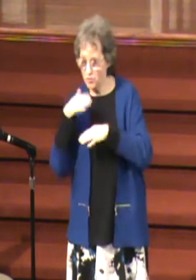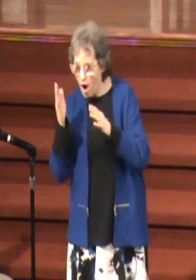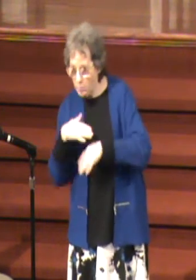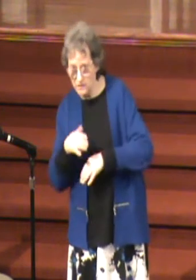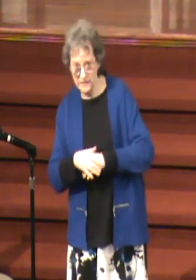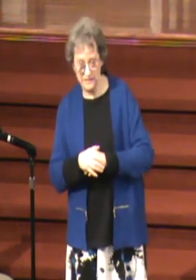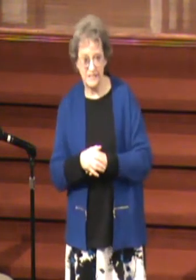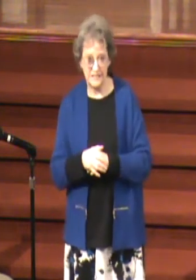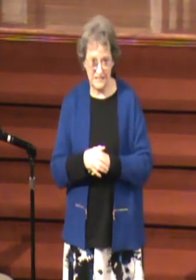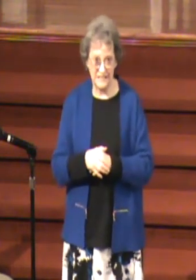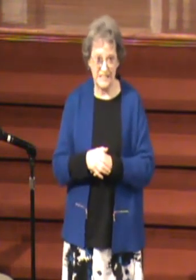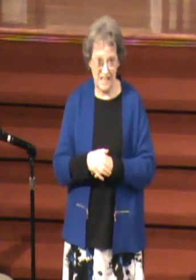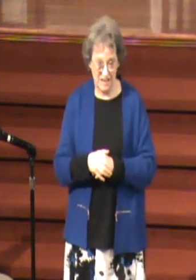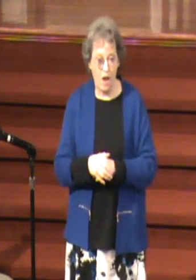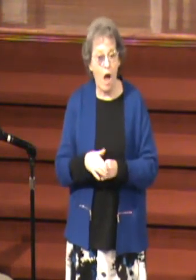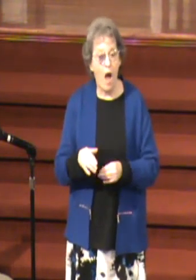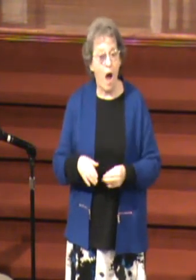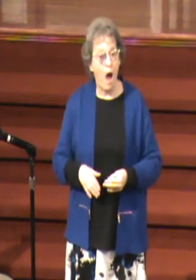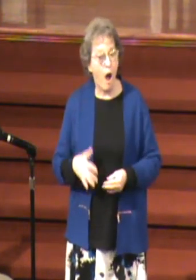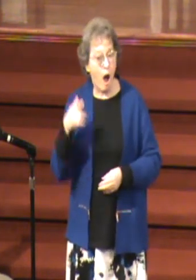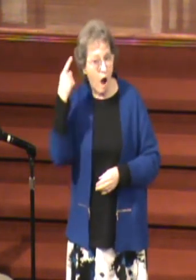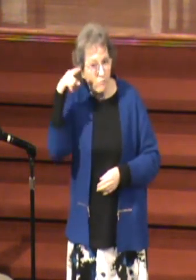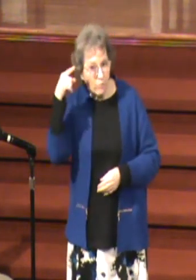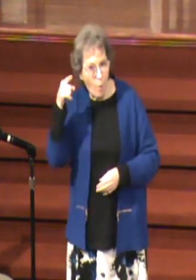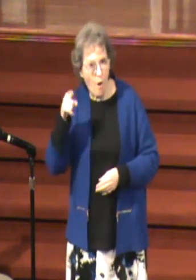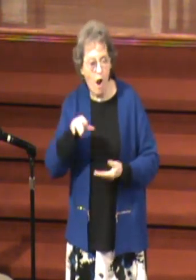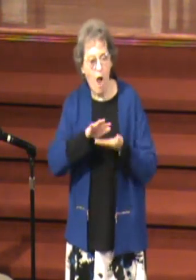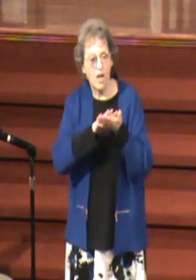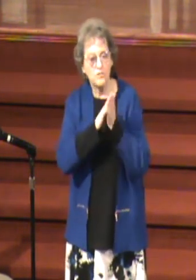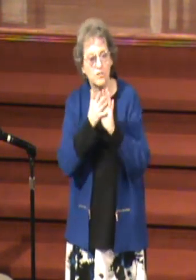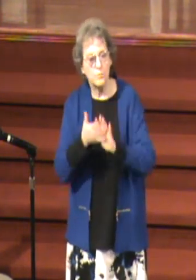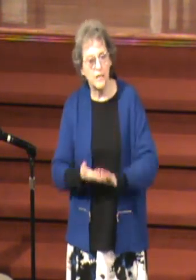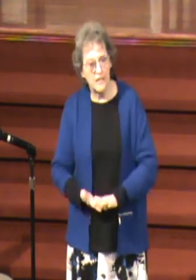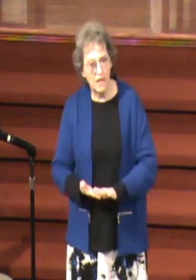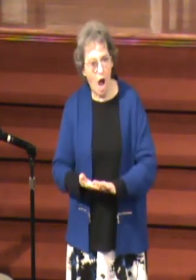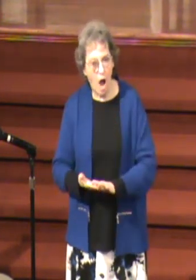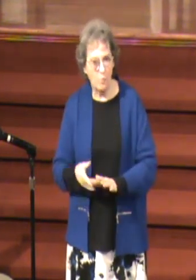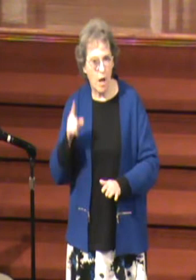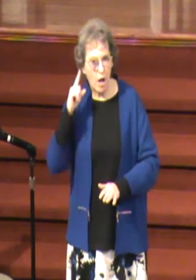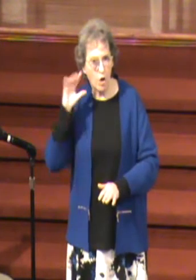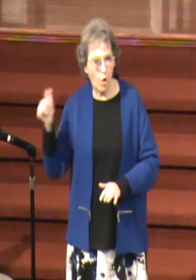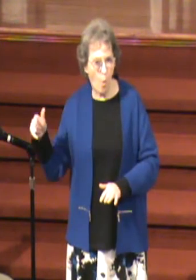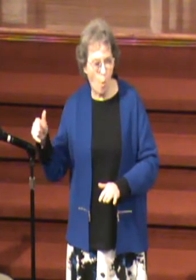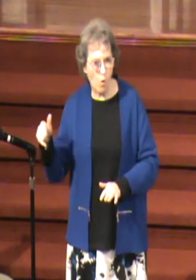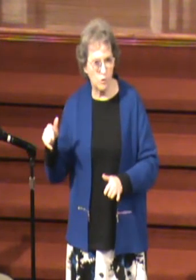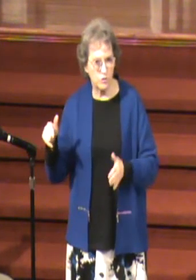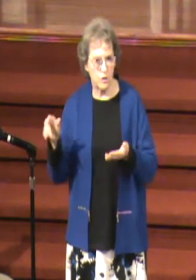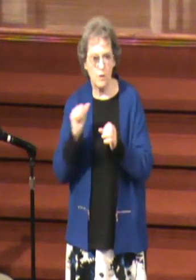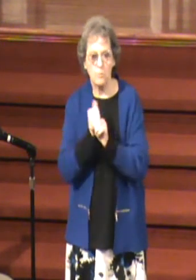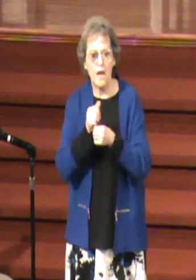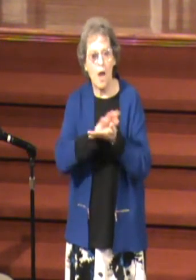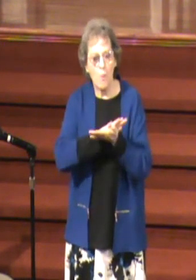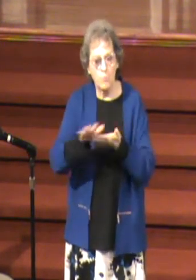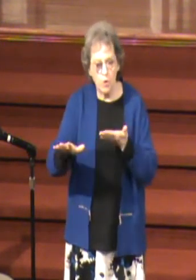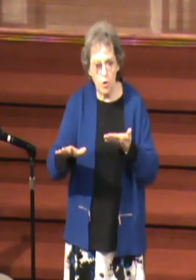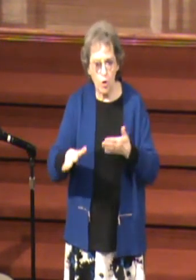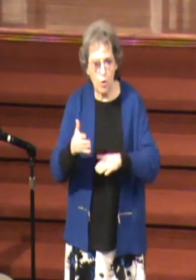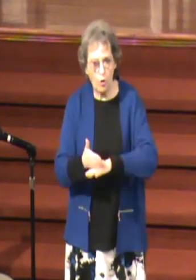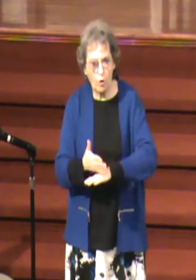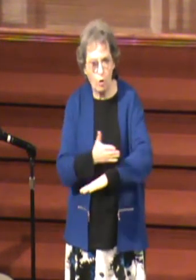those trials are for us to become as gold, to purify us, to make us better people. I think if Antionette were